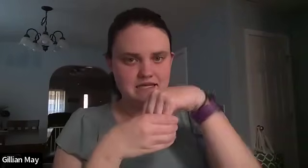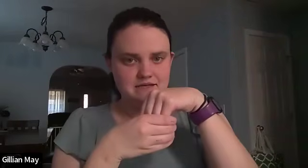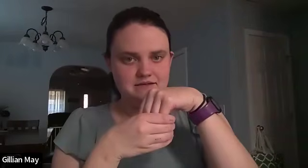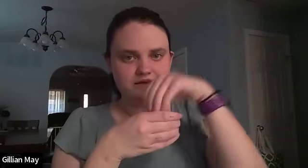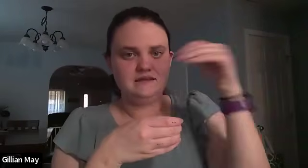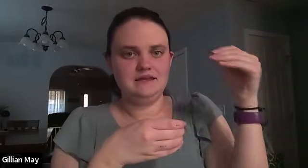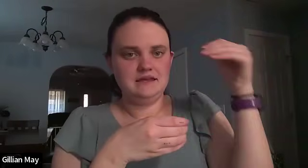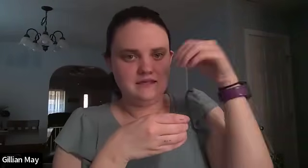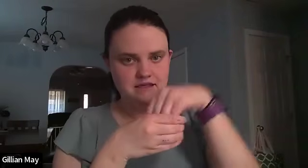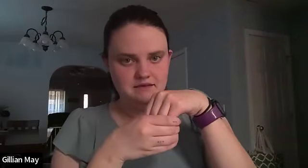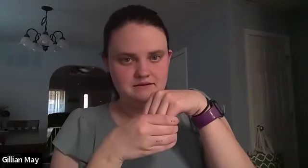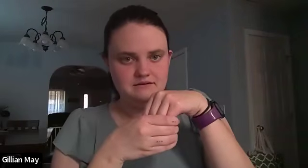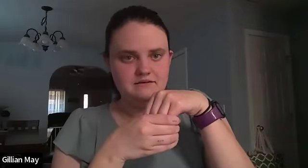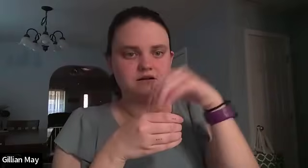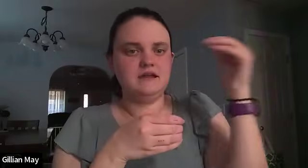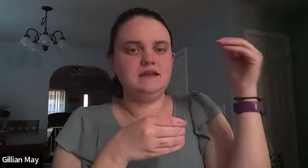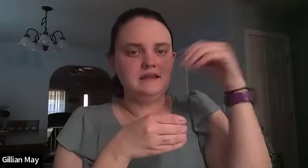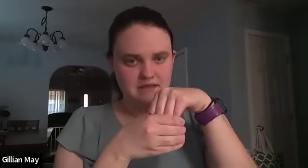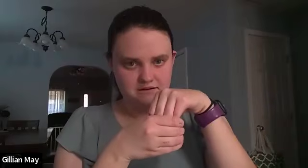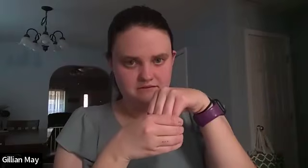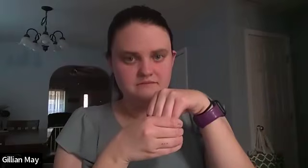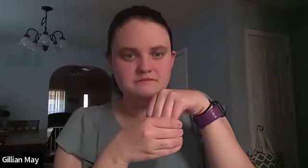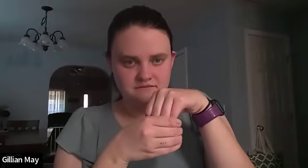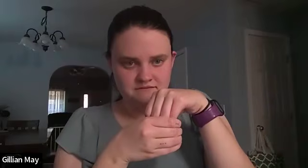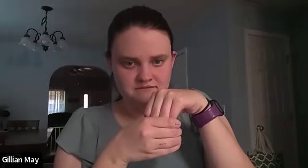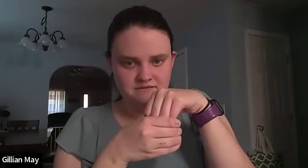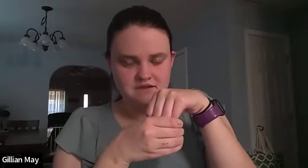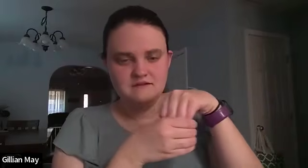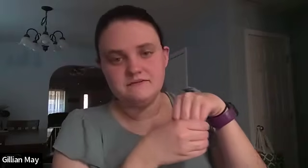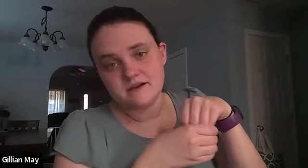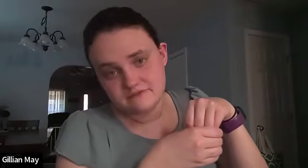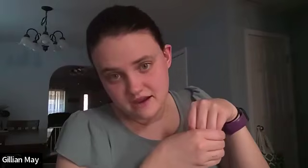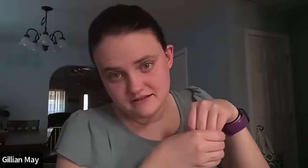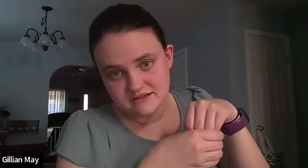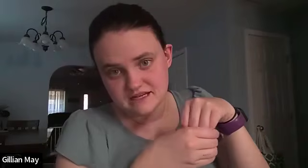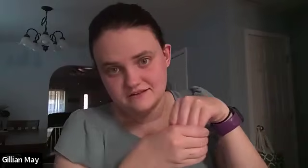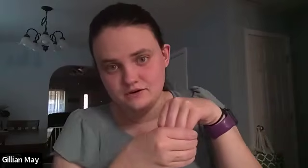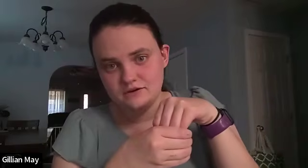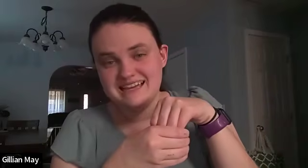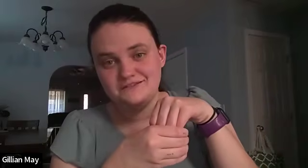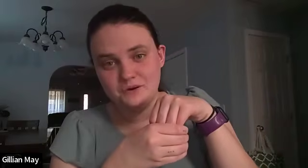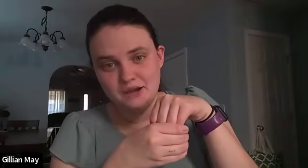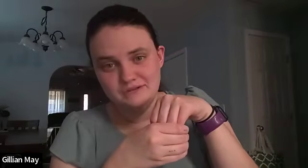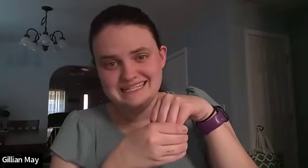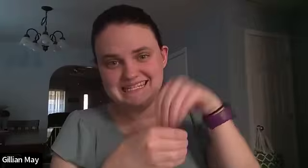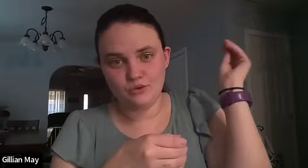in. In. All right. In. Fun fact, the sign for out is